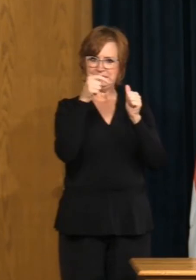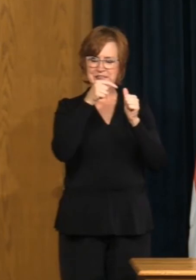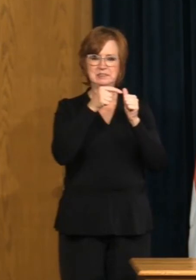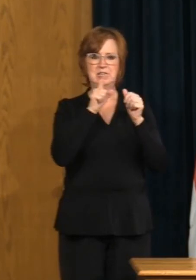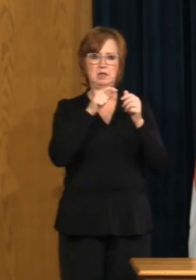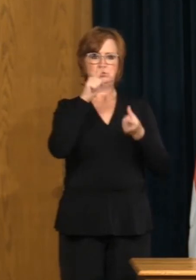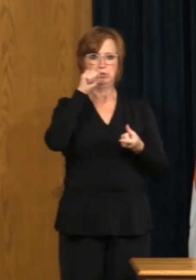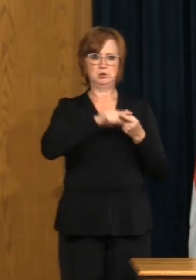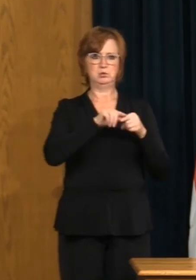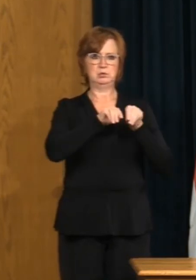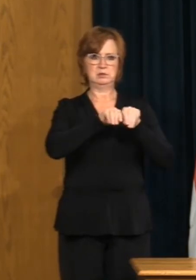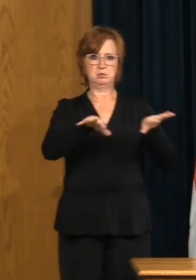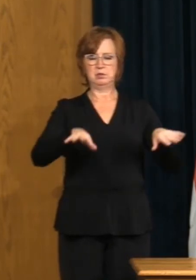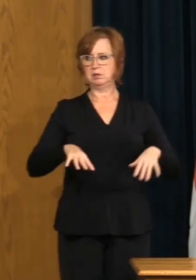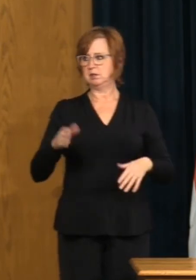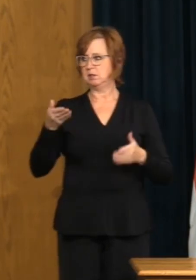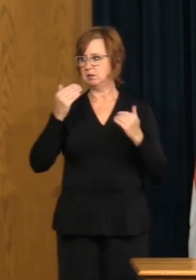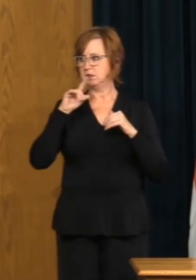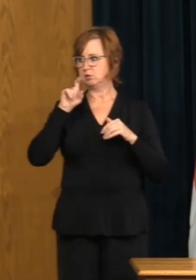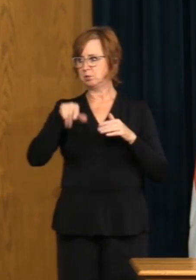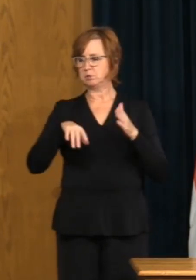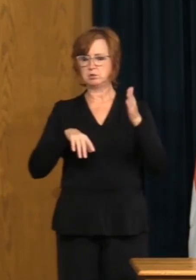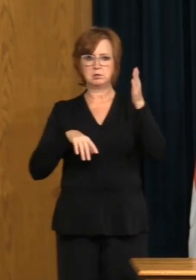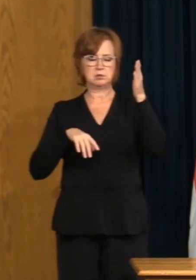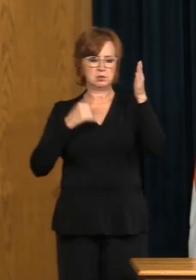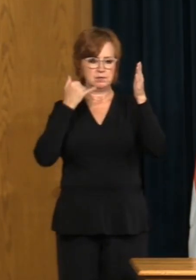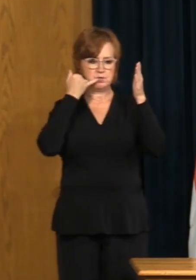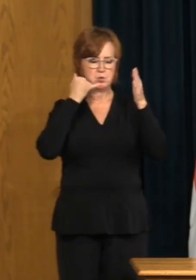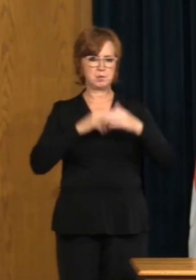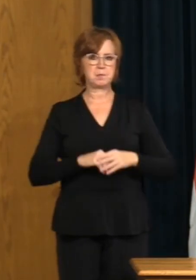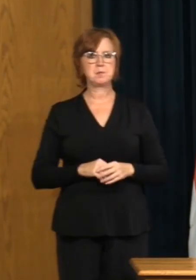transmission. We'll take our next question on the line.